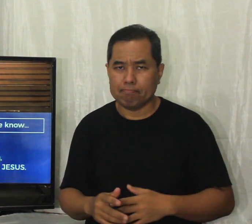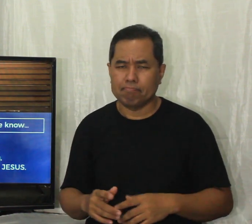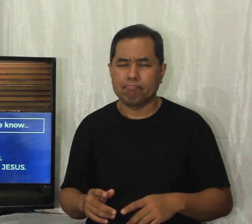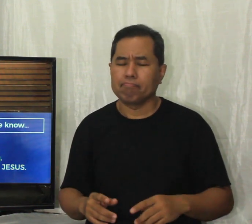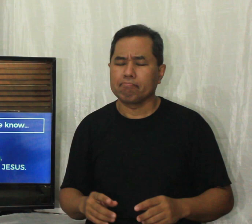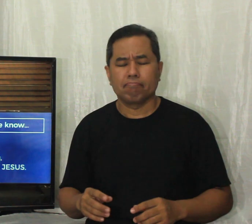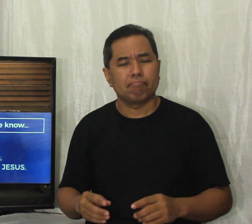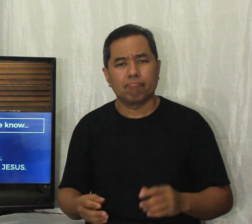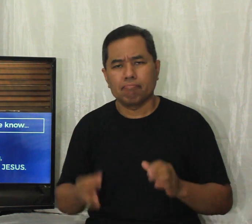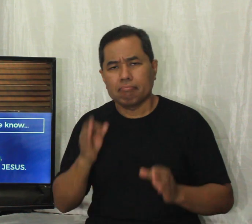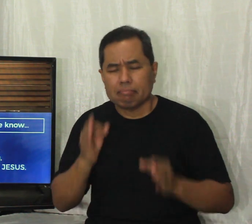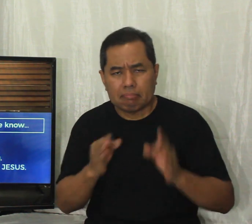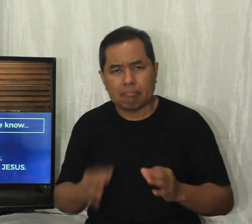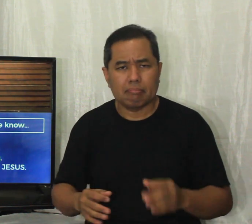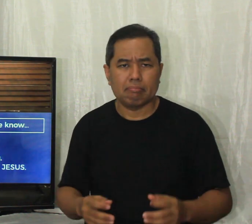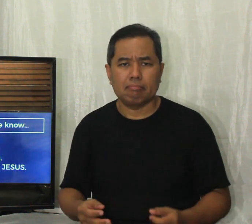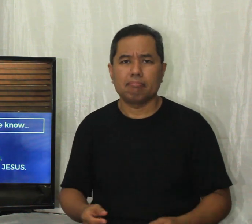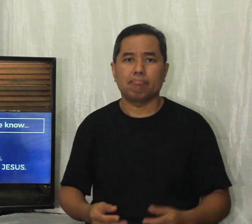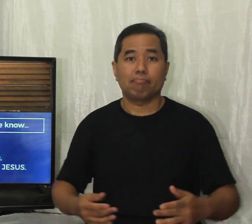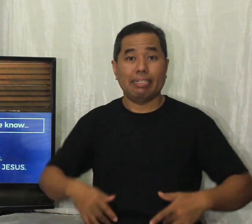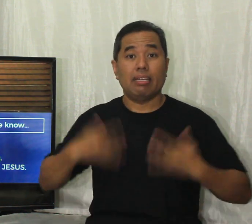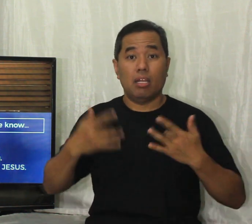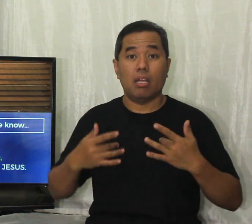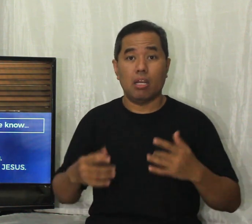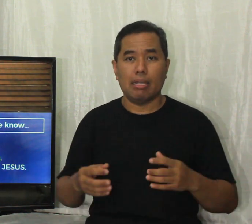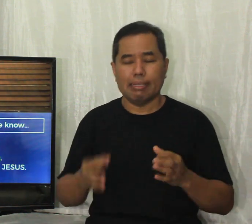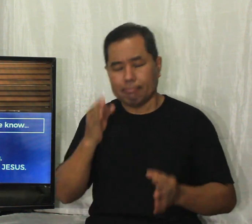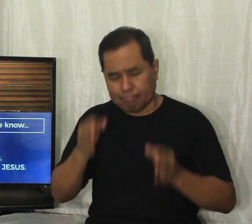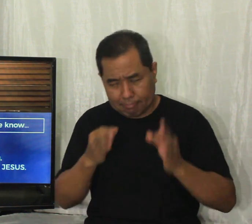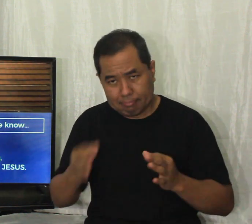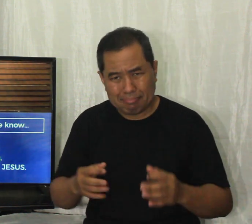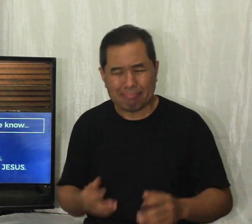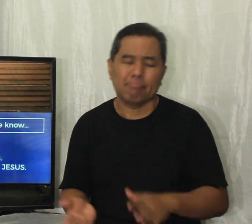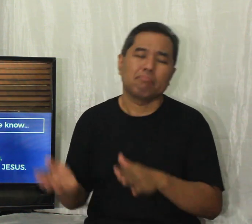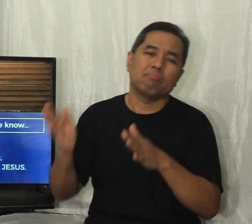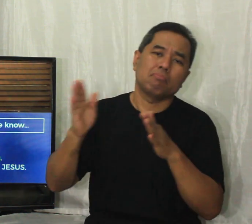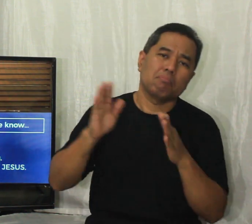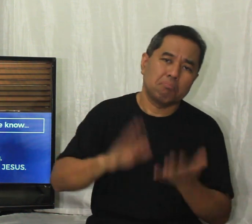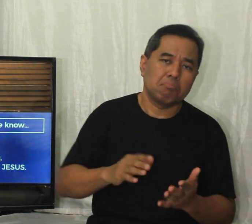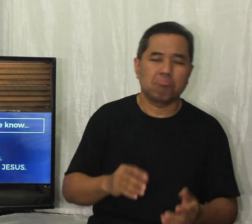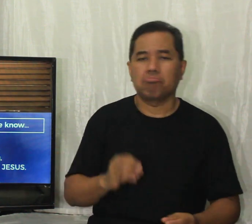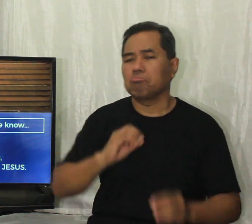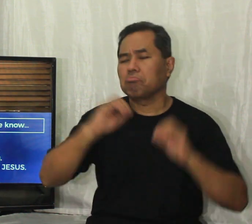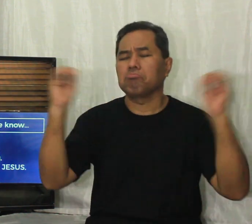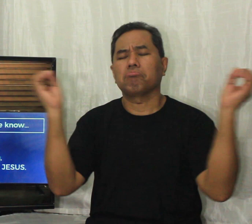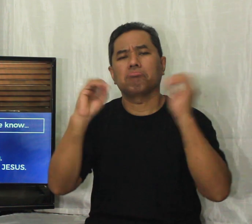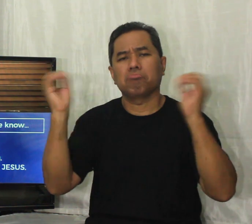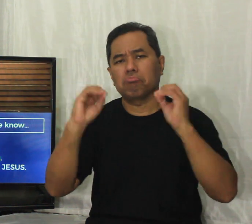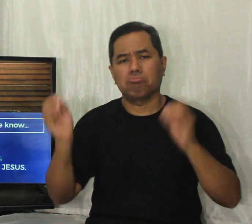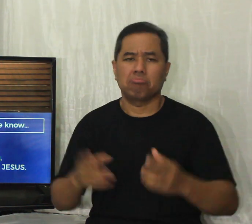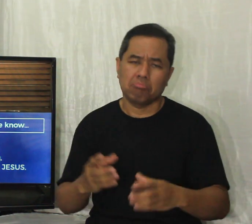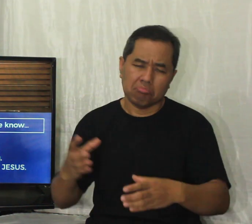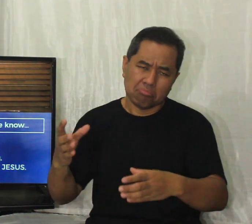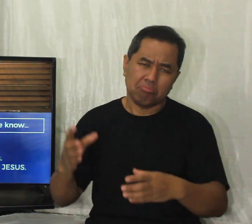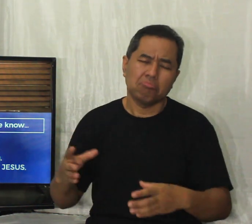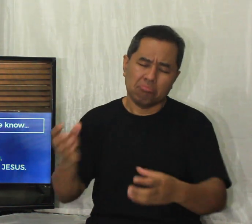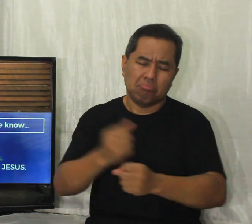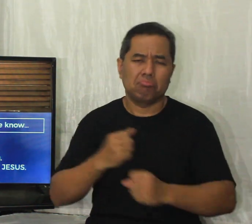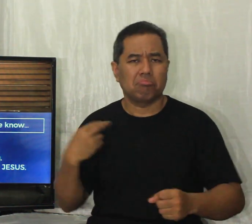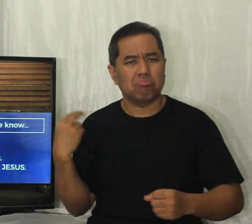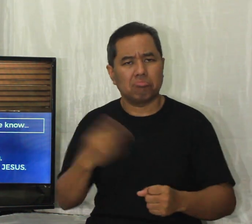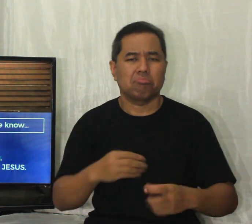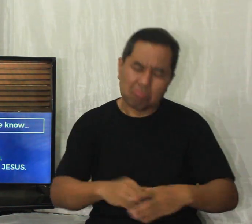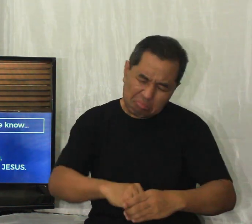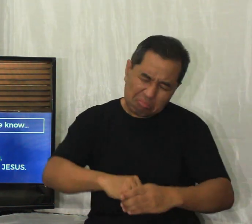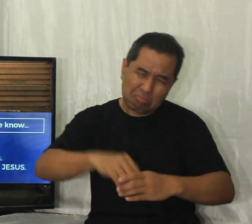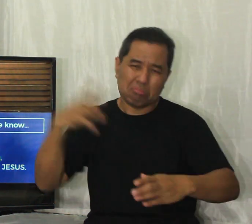pluck us out of his hands. Nothing can take us out of the hand of our Savior as we continue to walk in faith